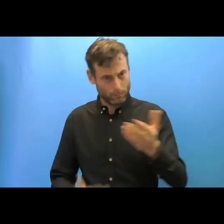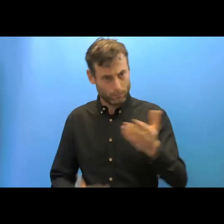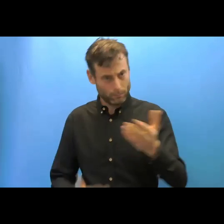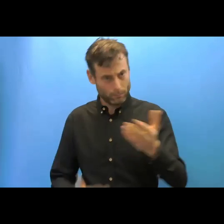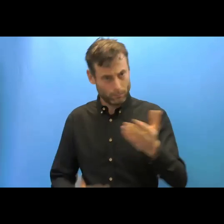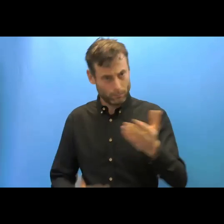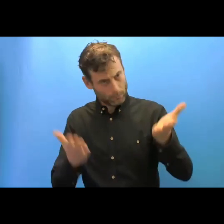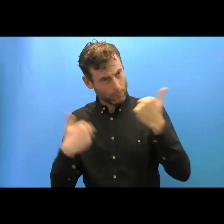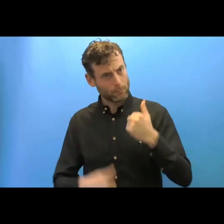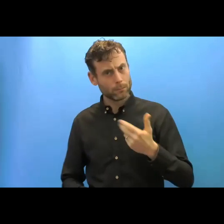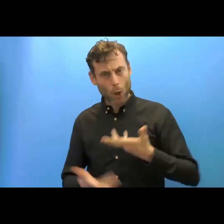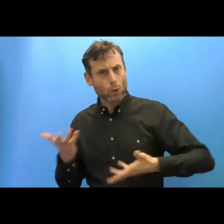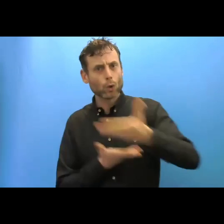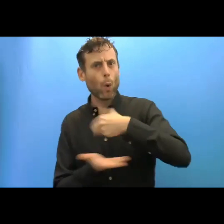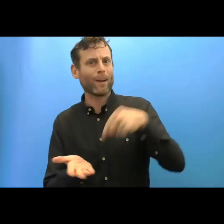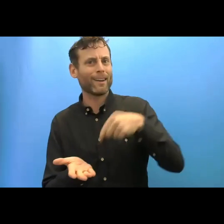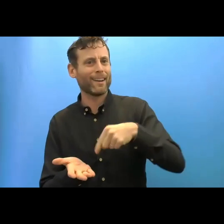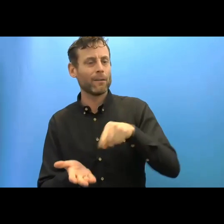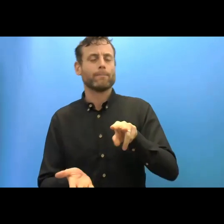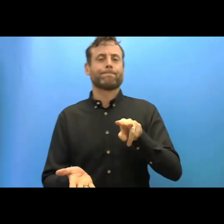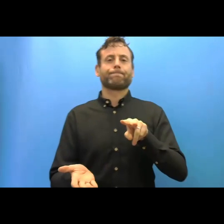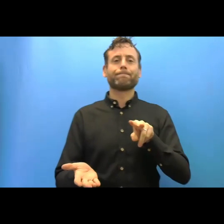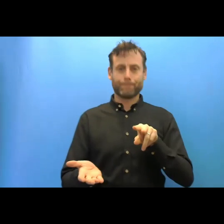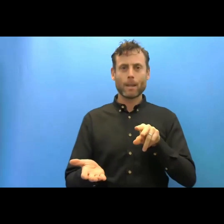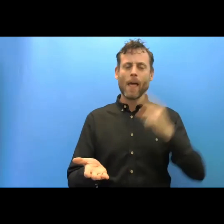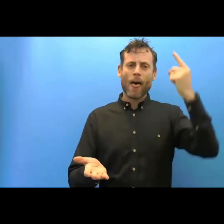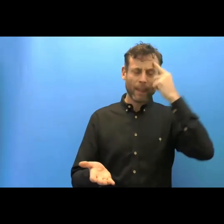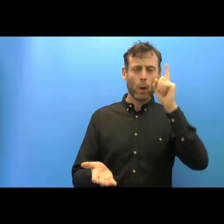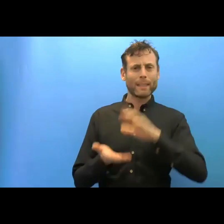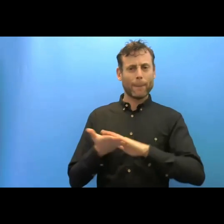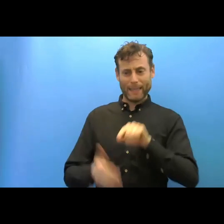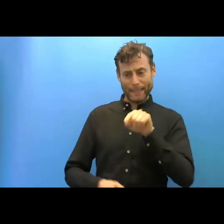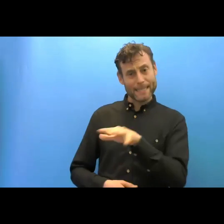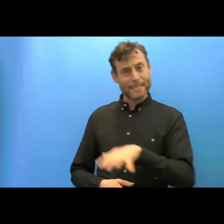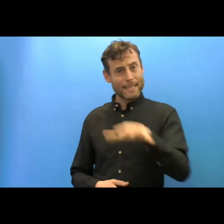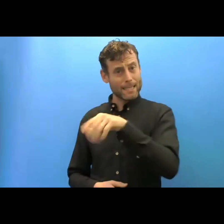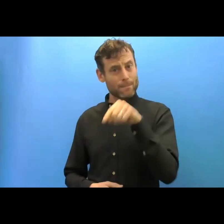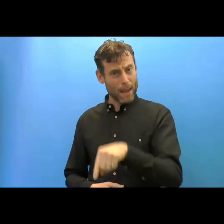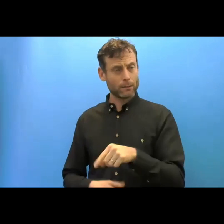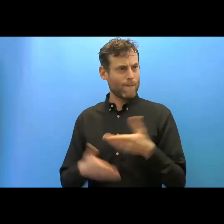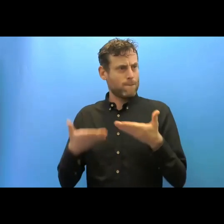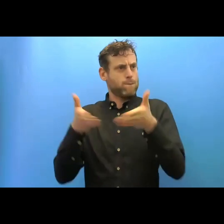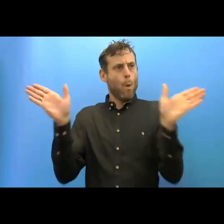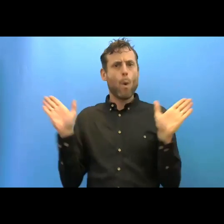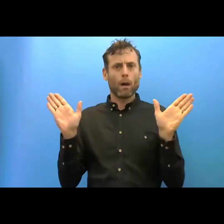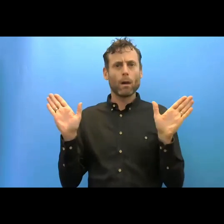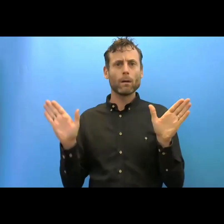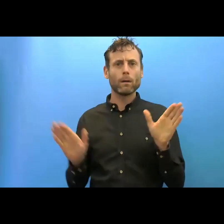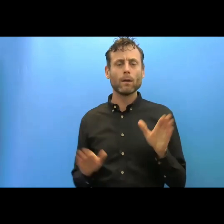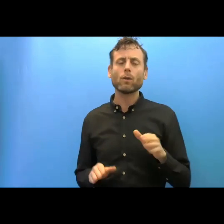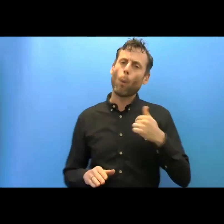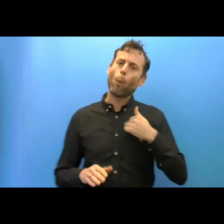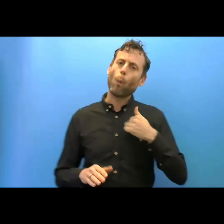your bed or toilet properly. It was about designing a space that needed to be experienced, to be understood.